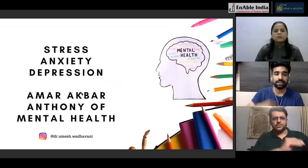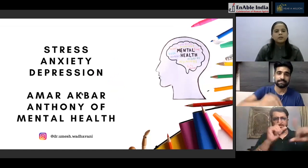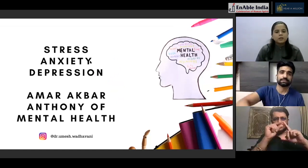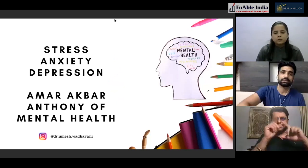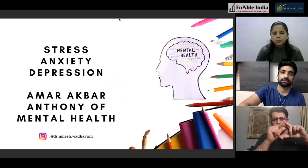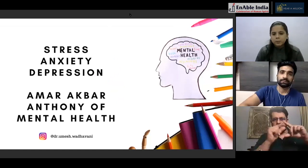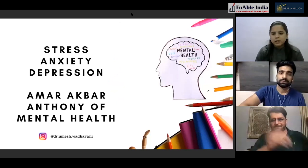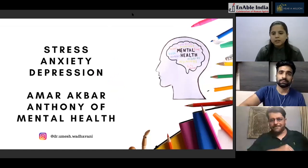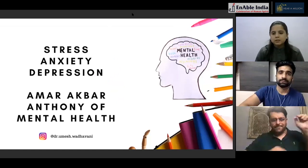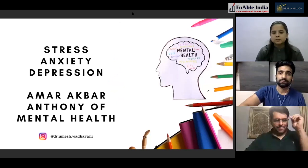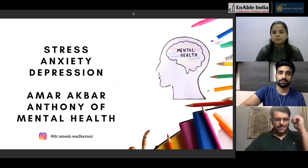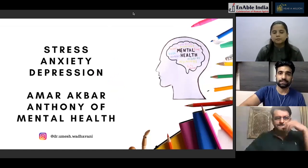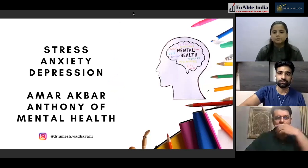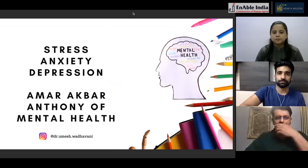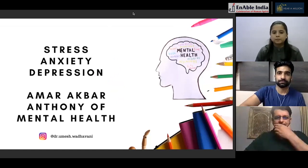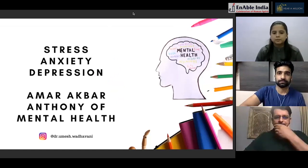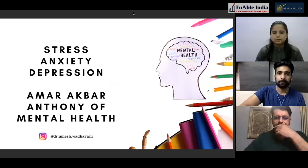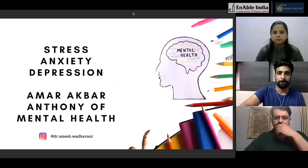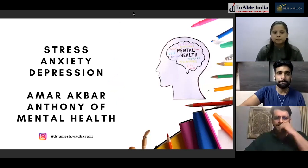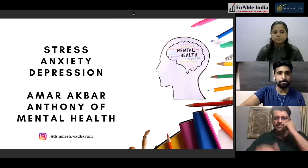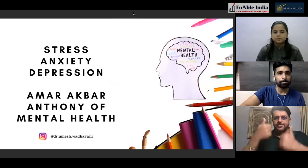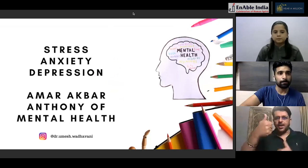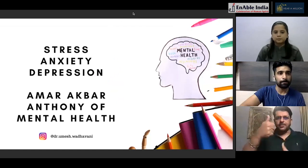Yes. Can we turn off the PPT? Yes.